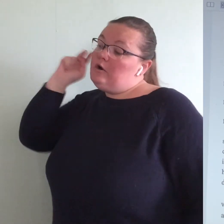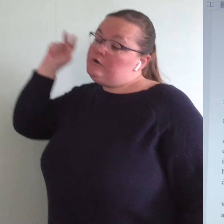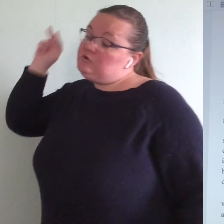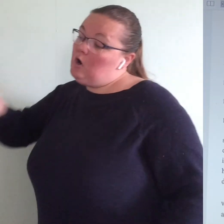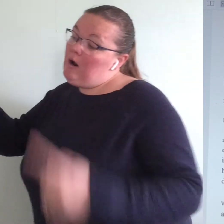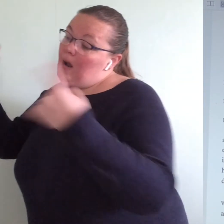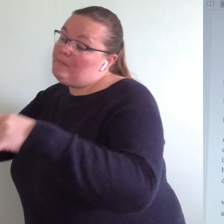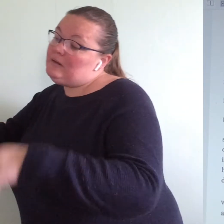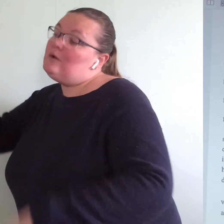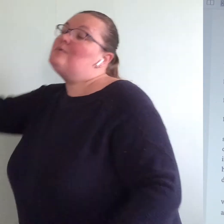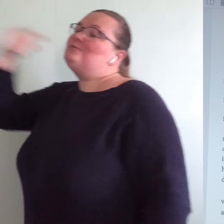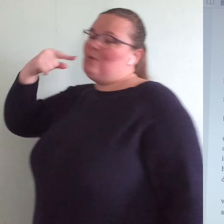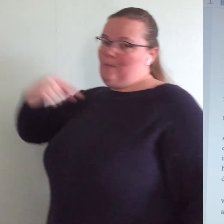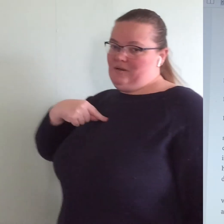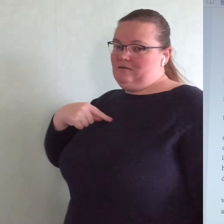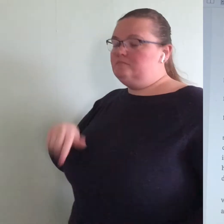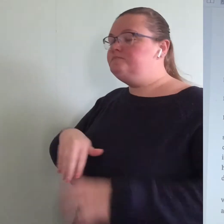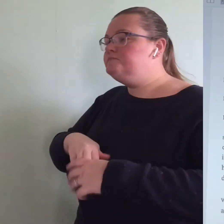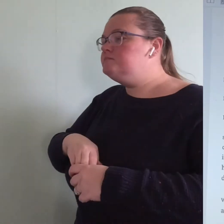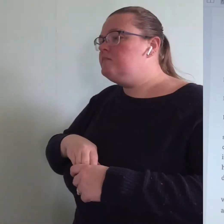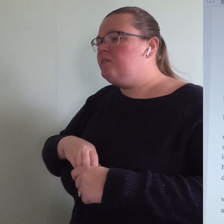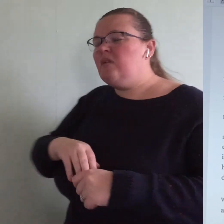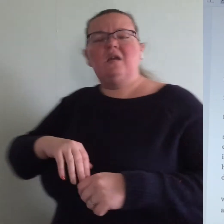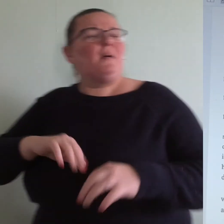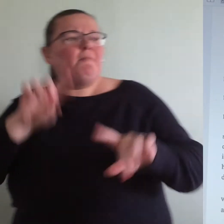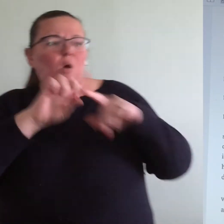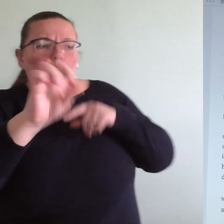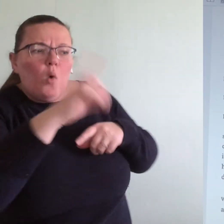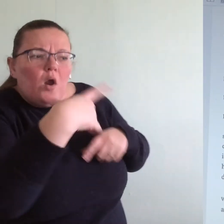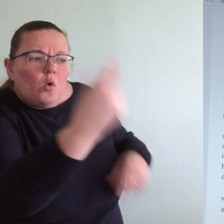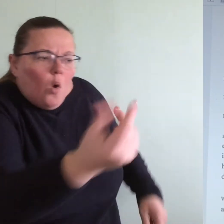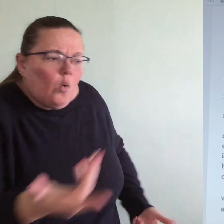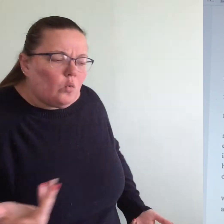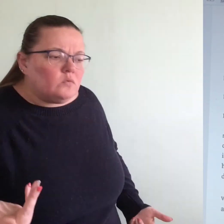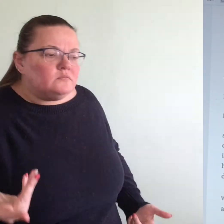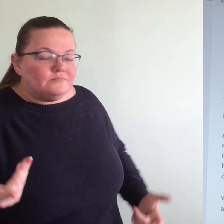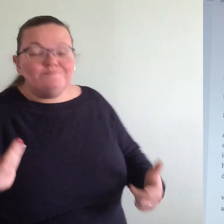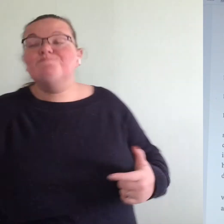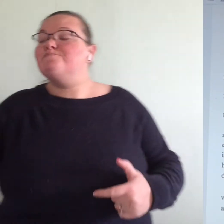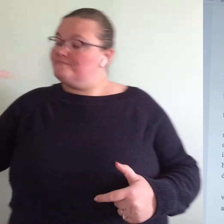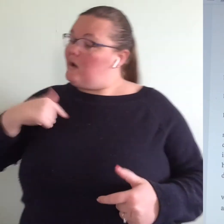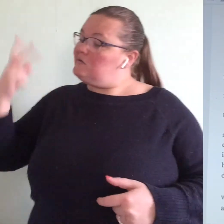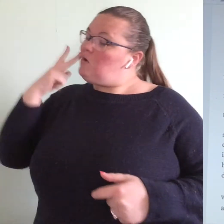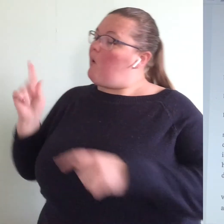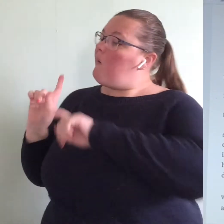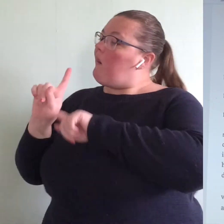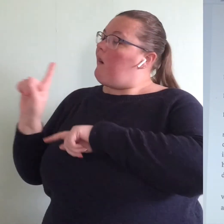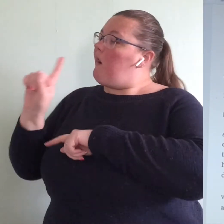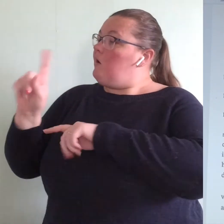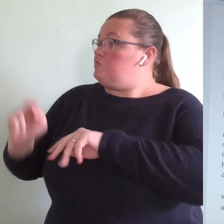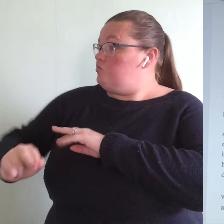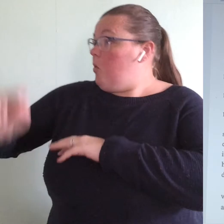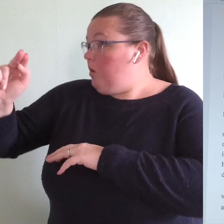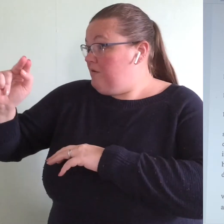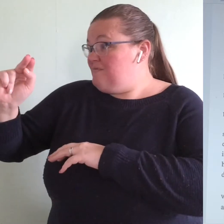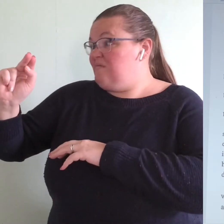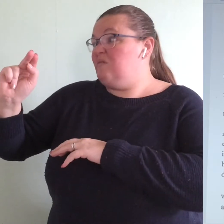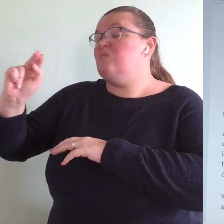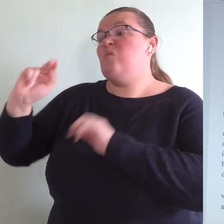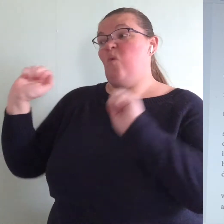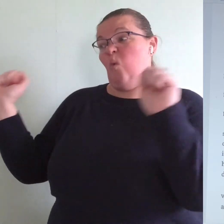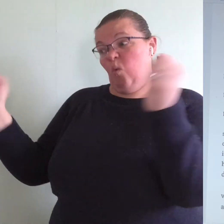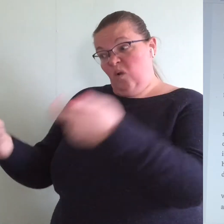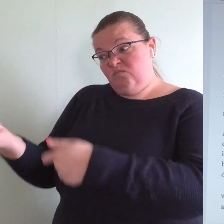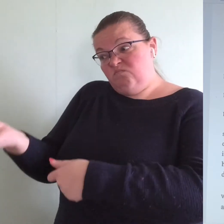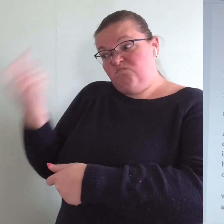done. But where's he been taken to? Asked Lucy. Well, they were heading northward when they were last seen, and we all know